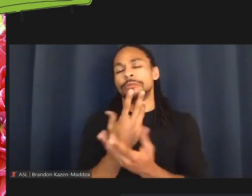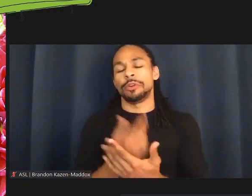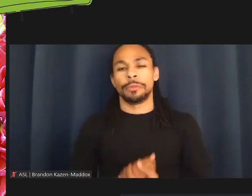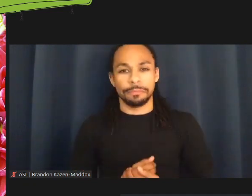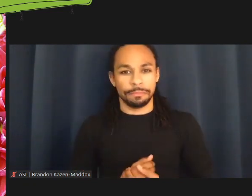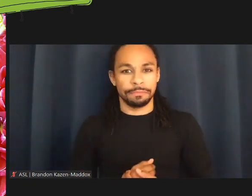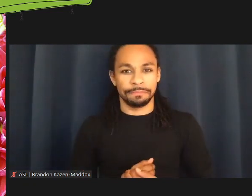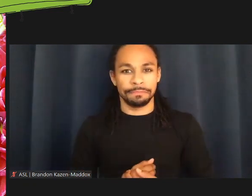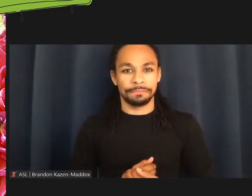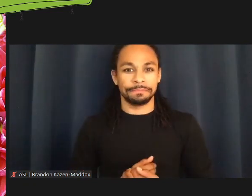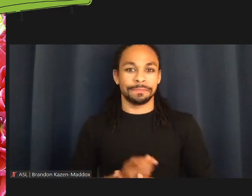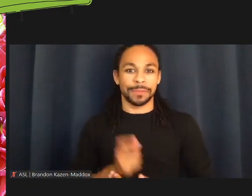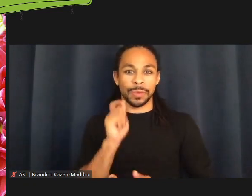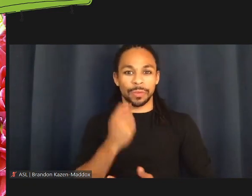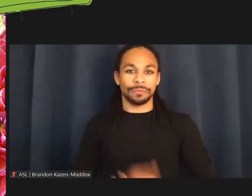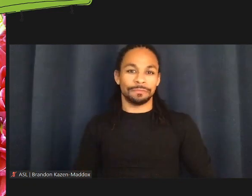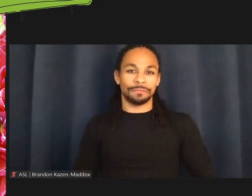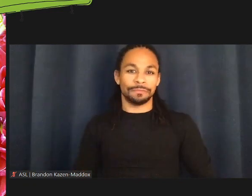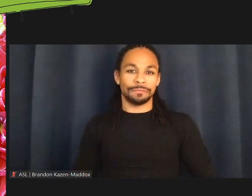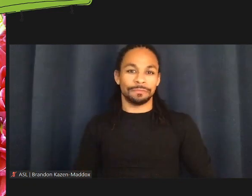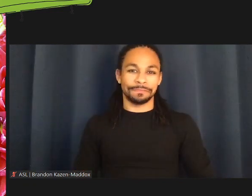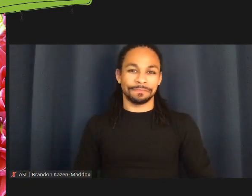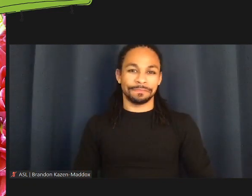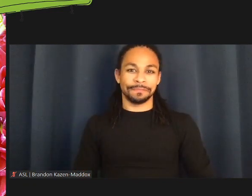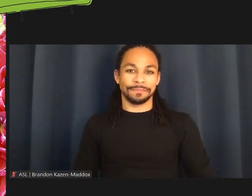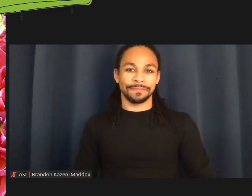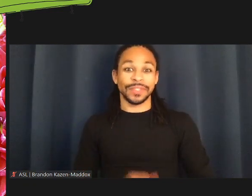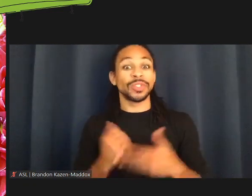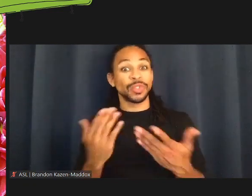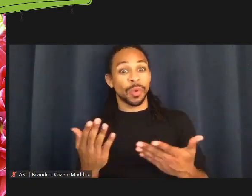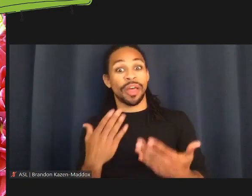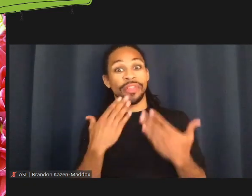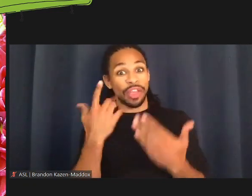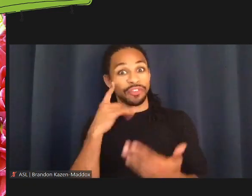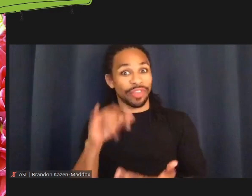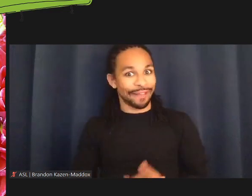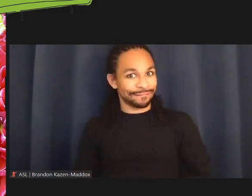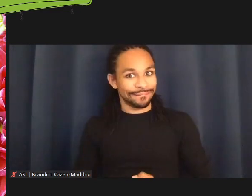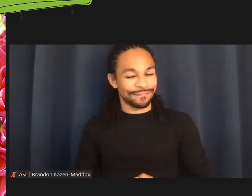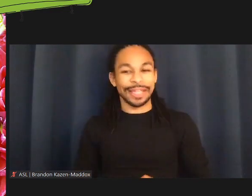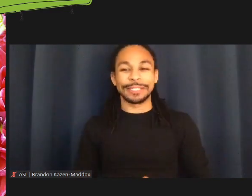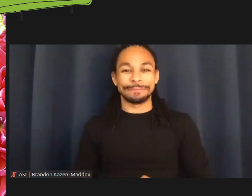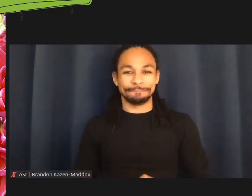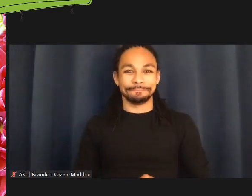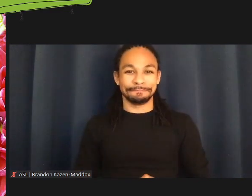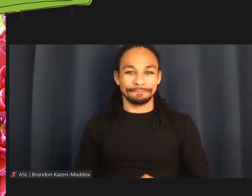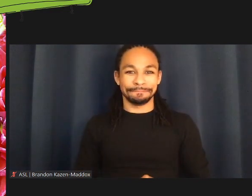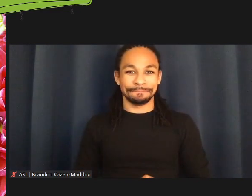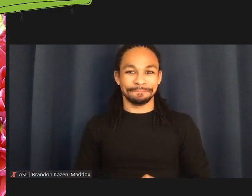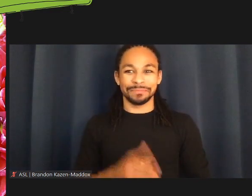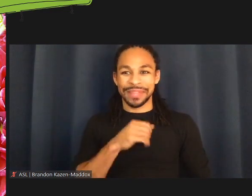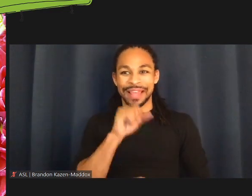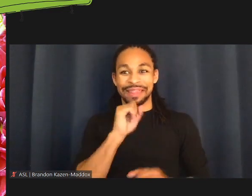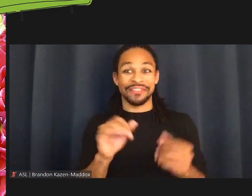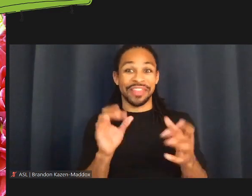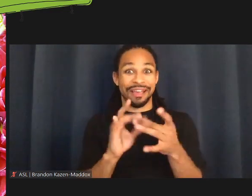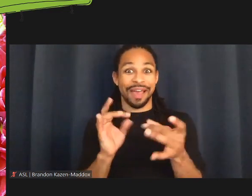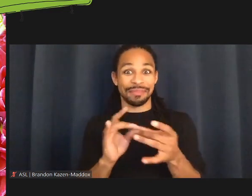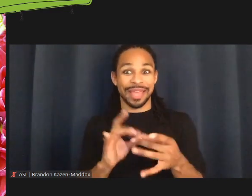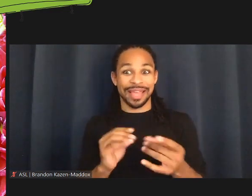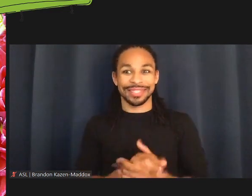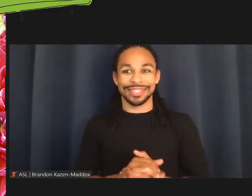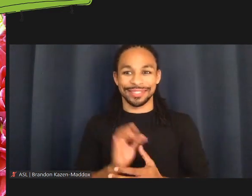Cool. So thank you for that. Oh my God, I love the comments. All